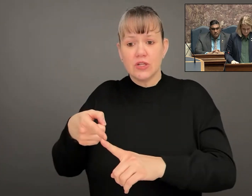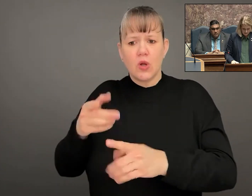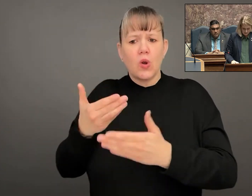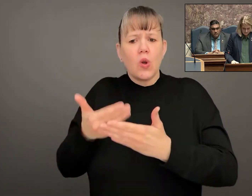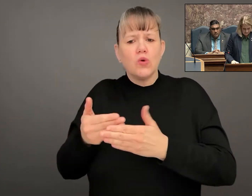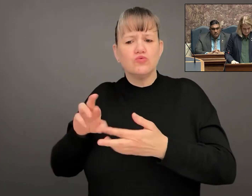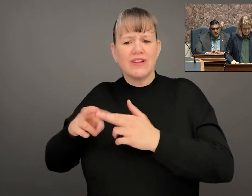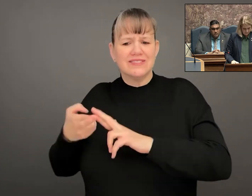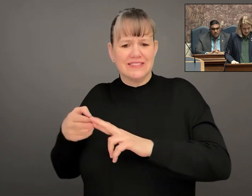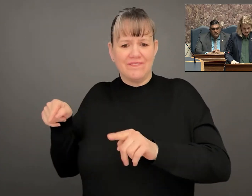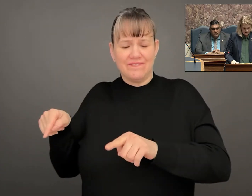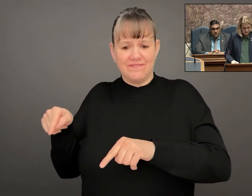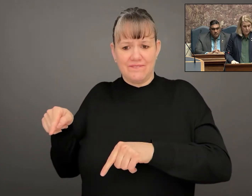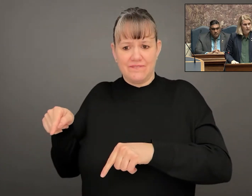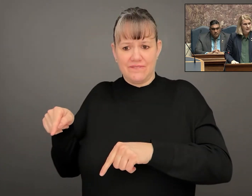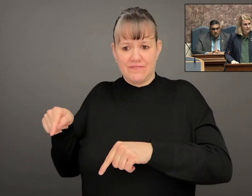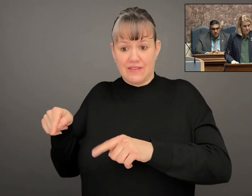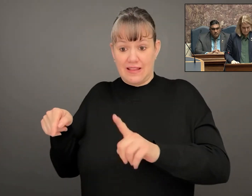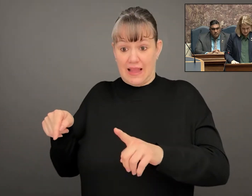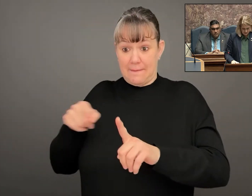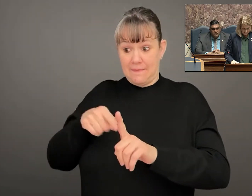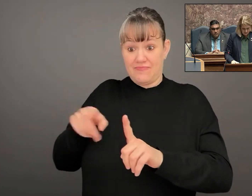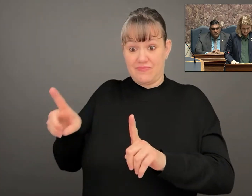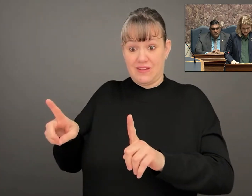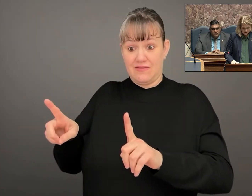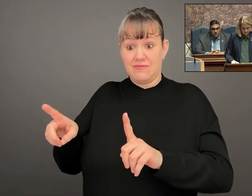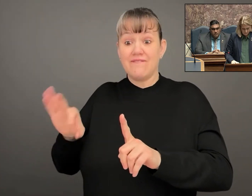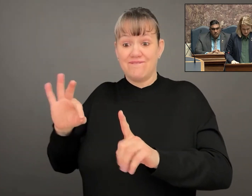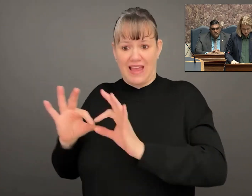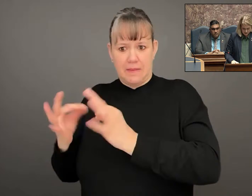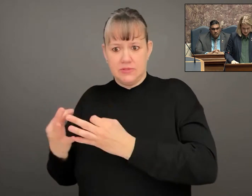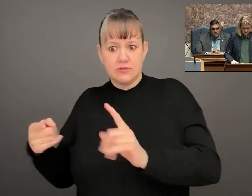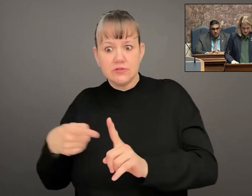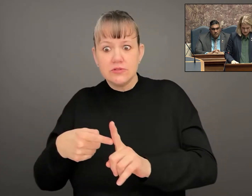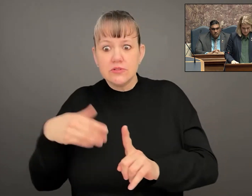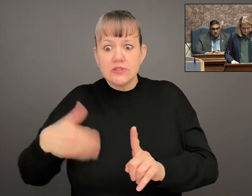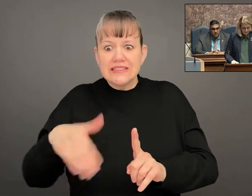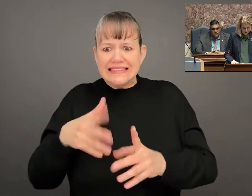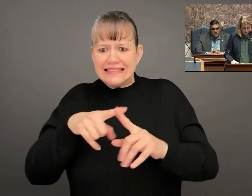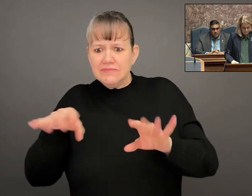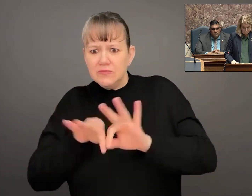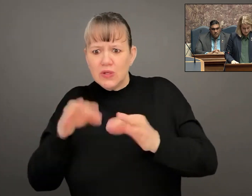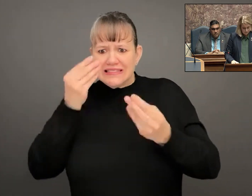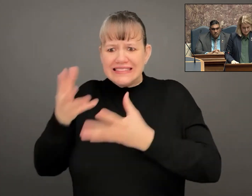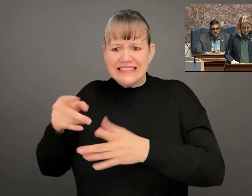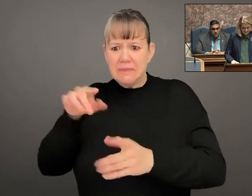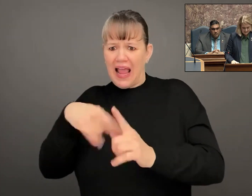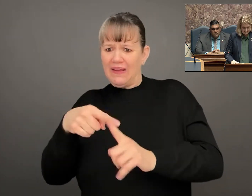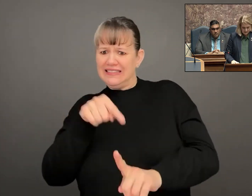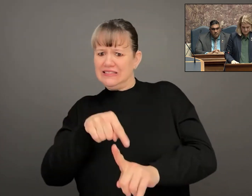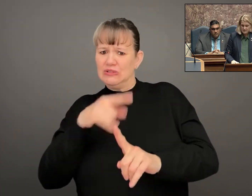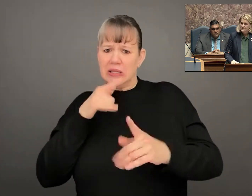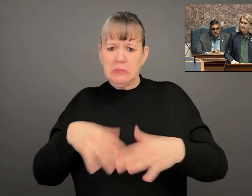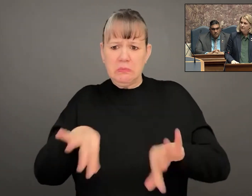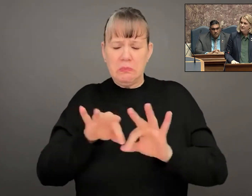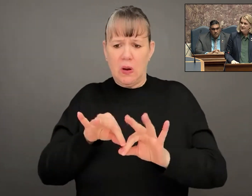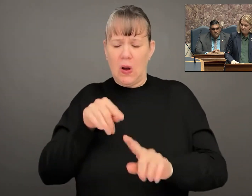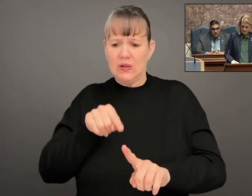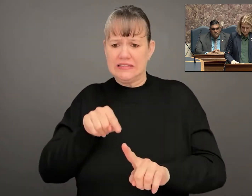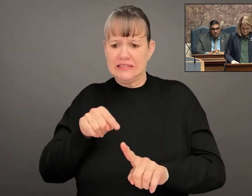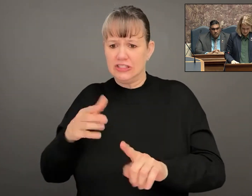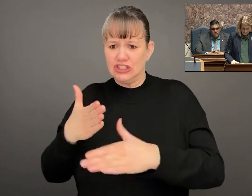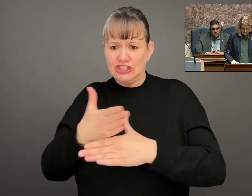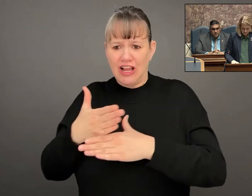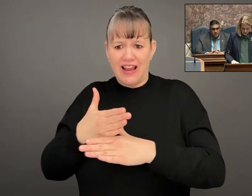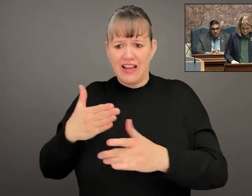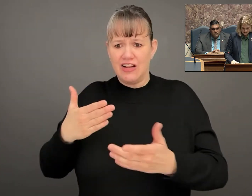individual. The family member had important information that they wanted to share regarding what they felt was an escalating risk to public